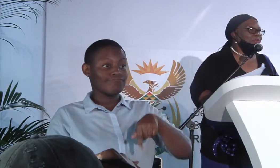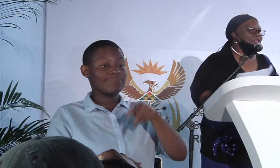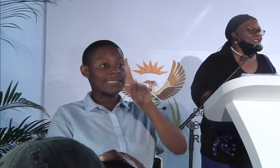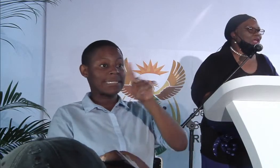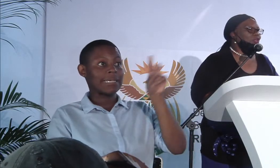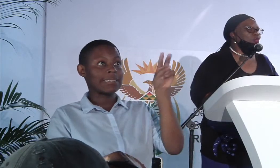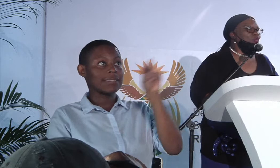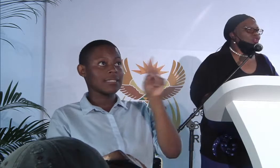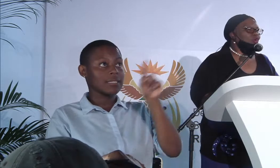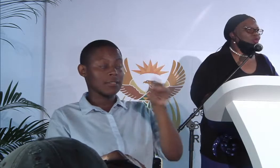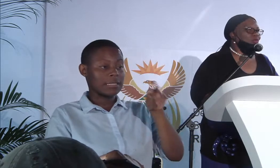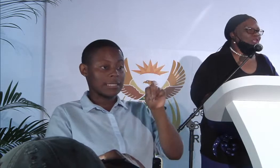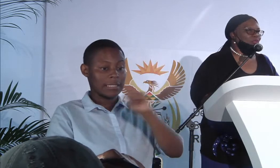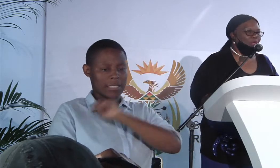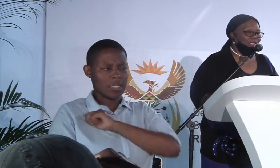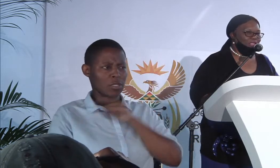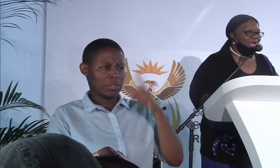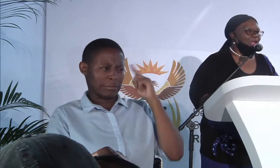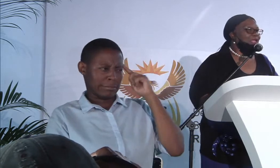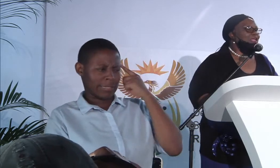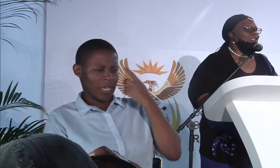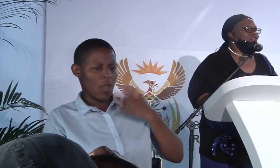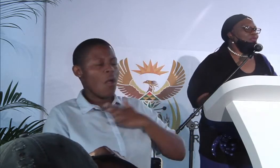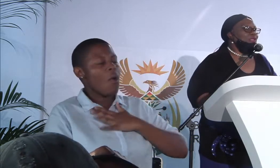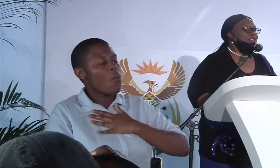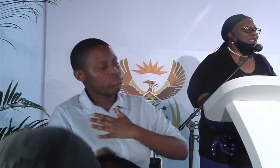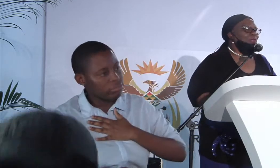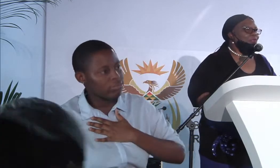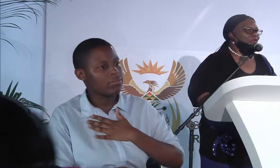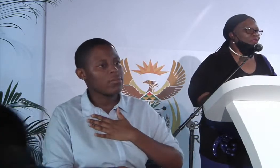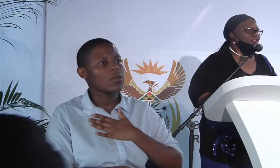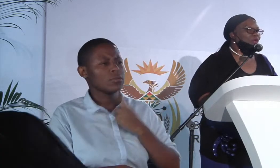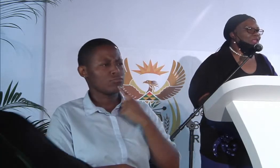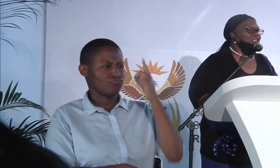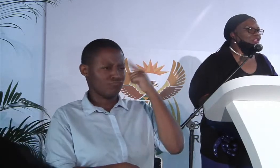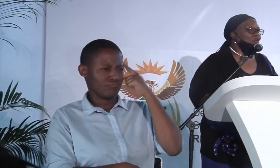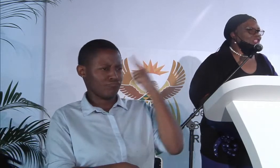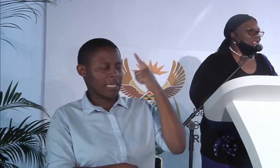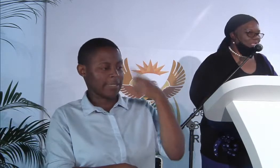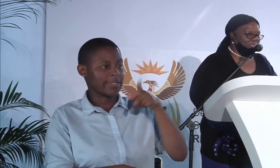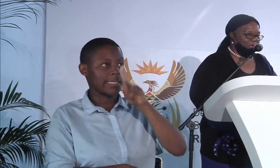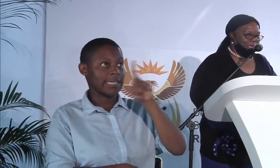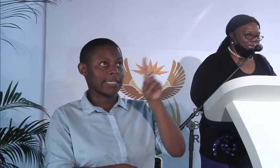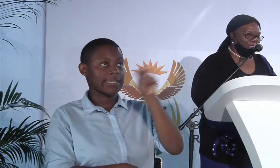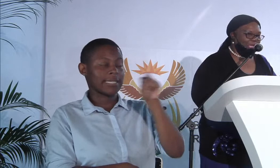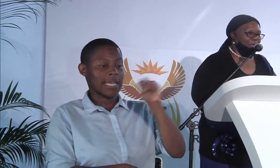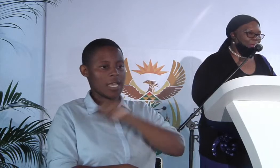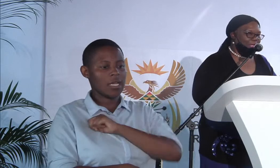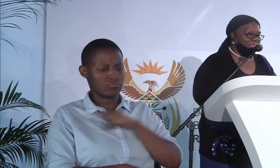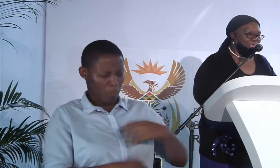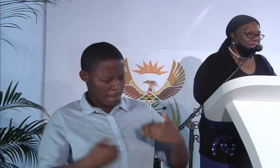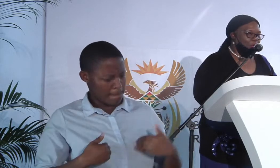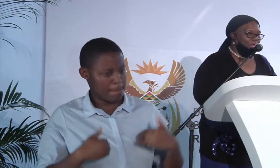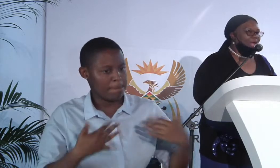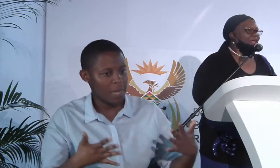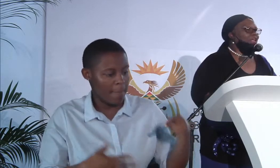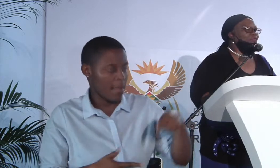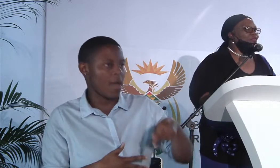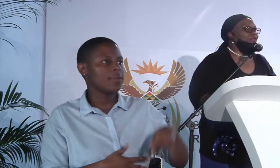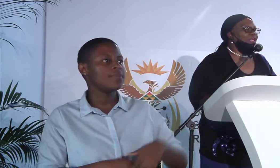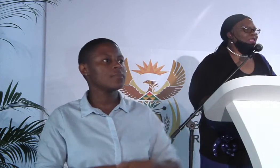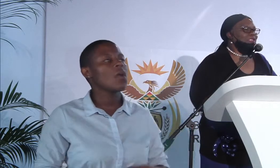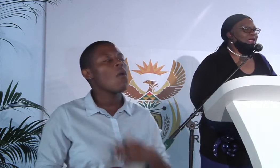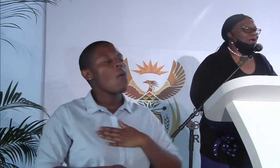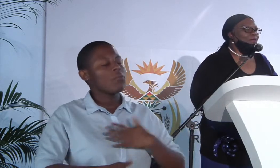Deputy Minister, you chose KwaZulu-Natal to be the province where this launch is gonna take place. We are